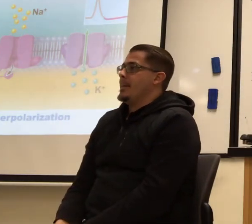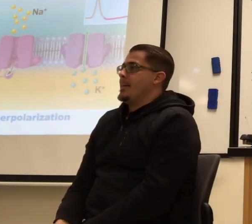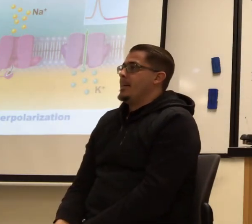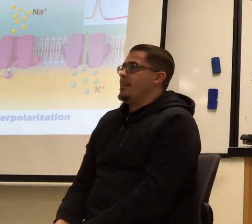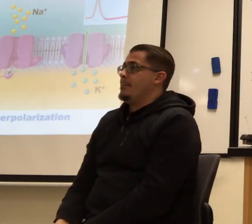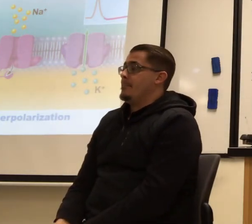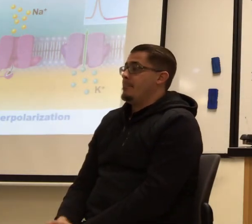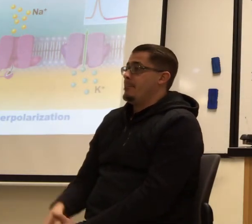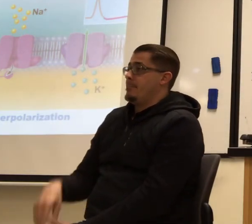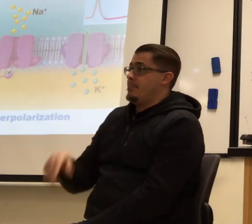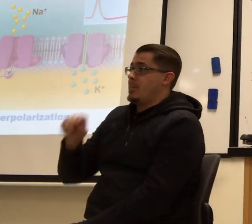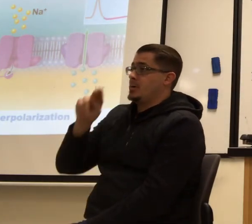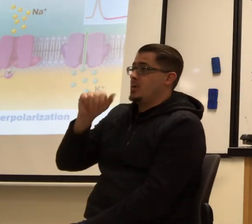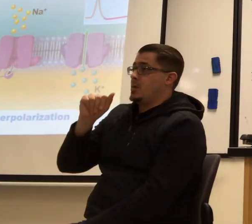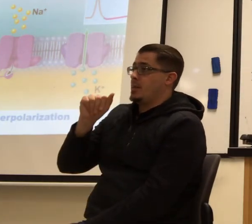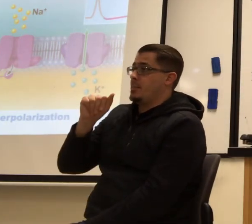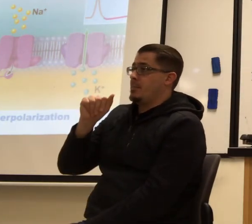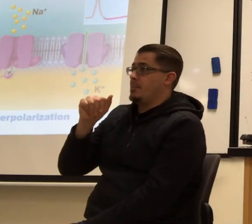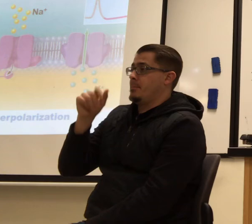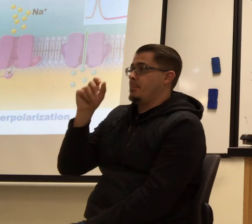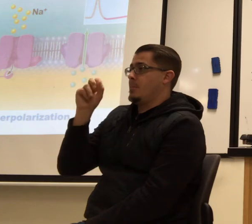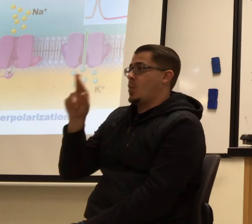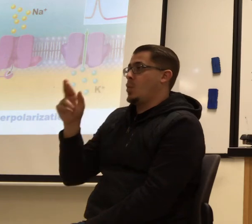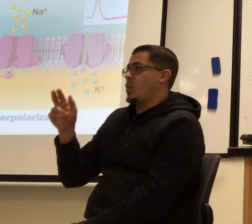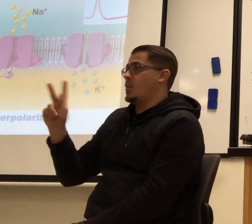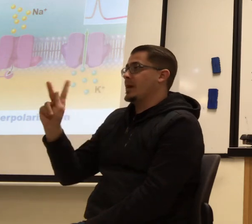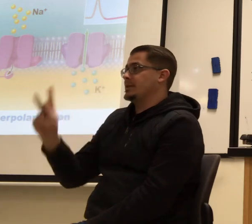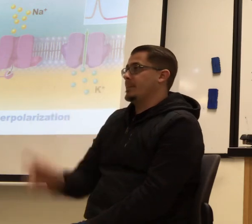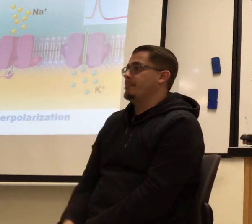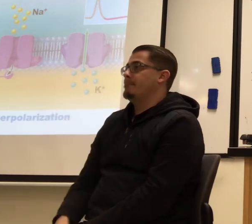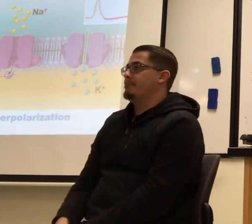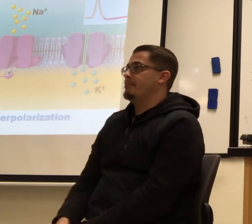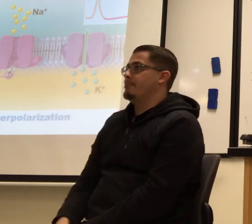One for sodium or potassium.